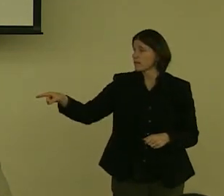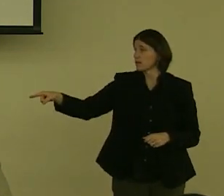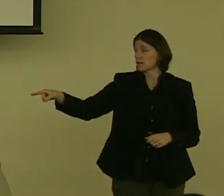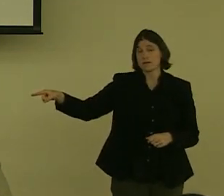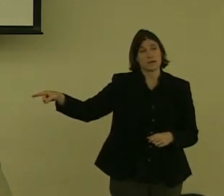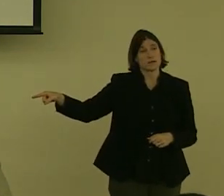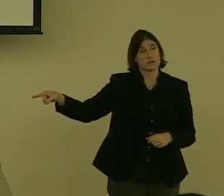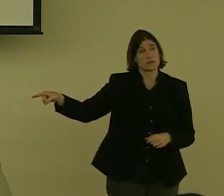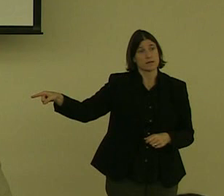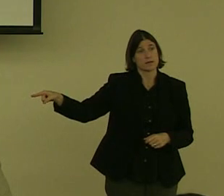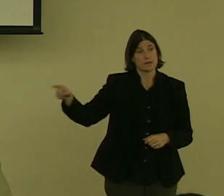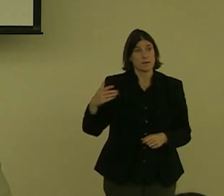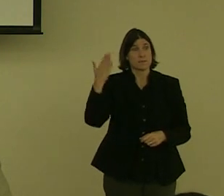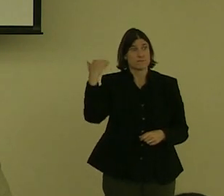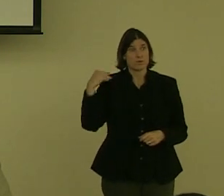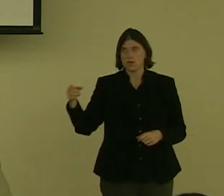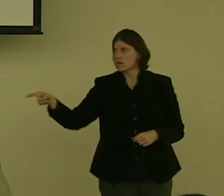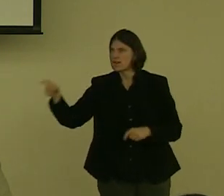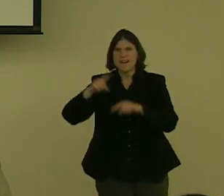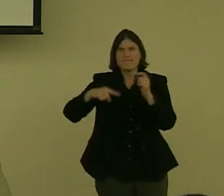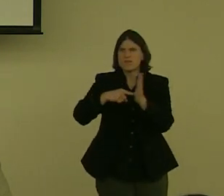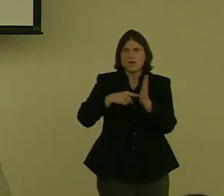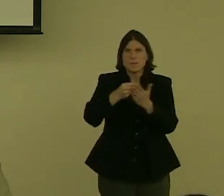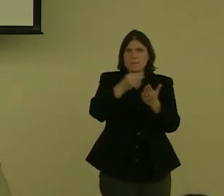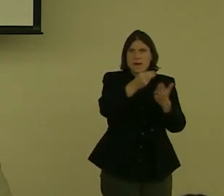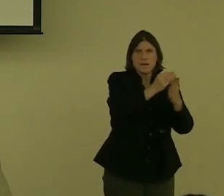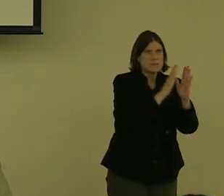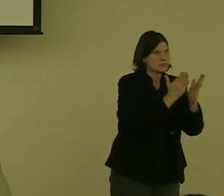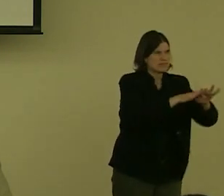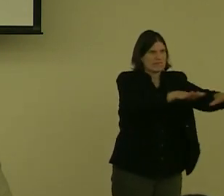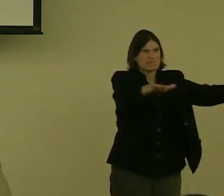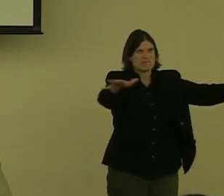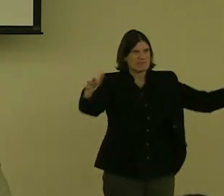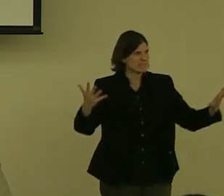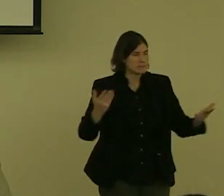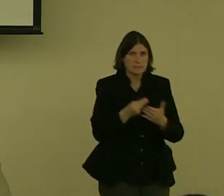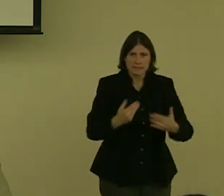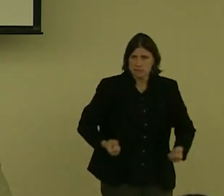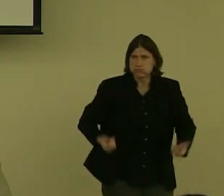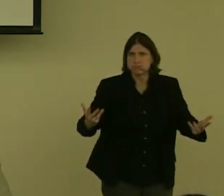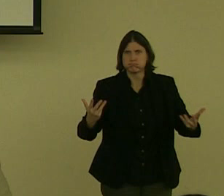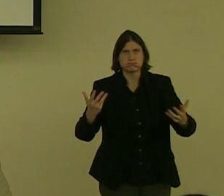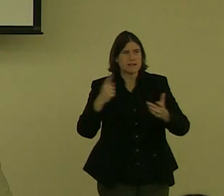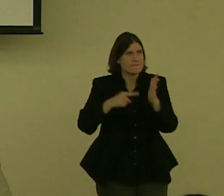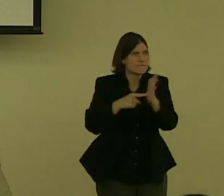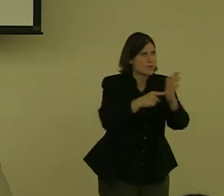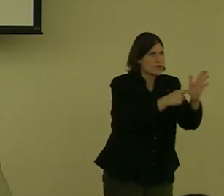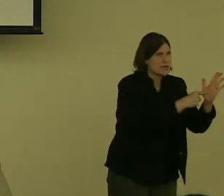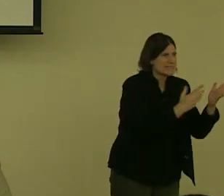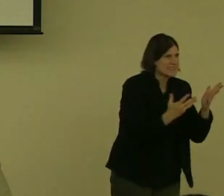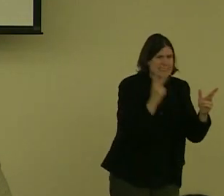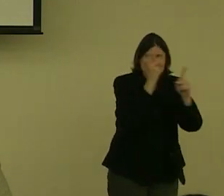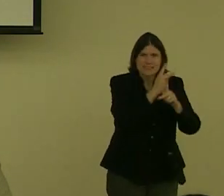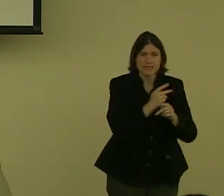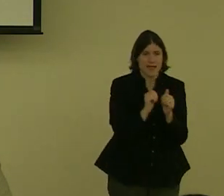That I felt would not fly. So I needed to come up with something that would be more appropriate, and I went to the database, the